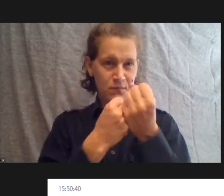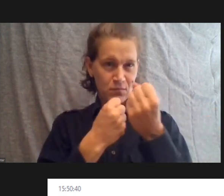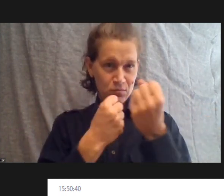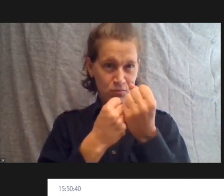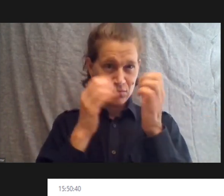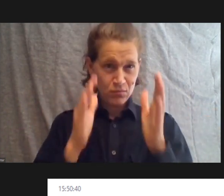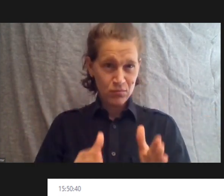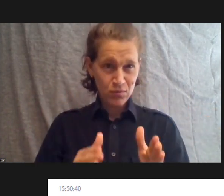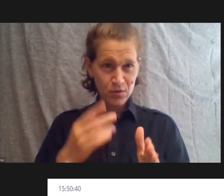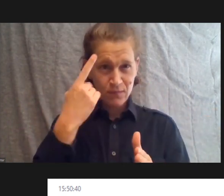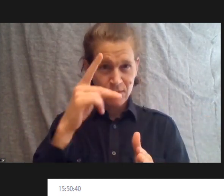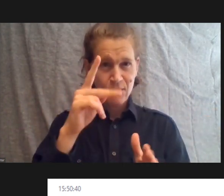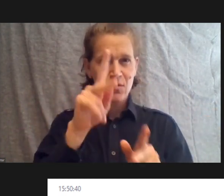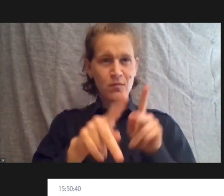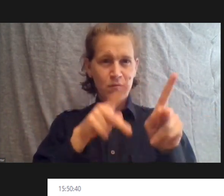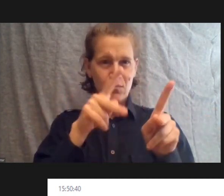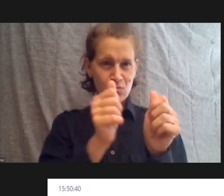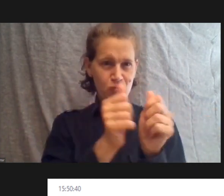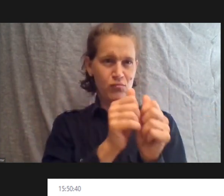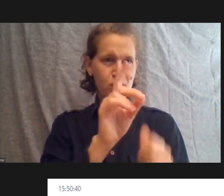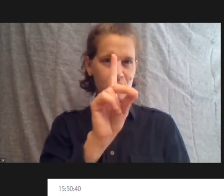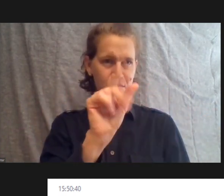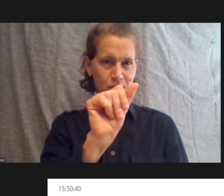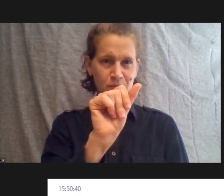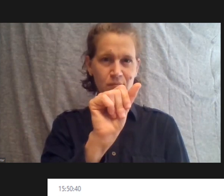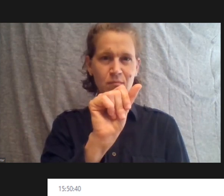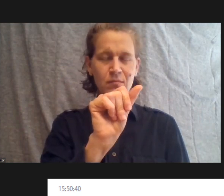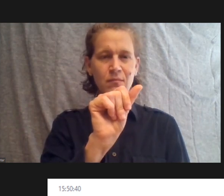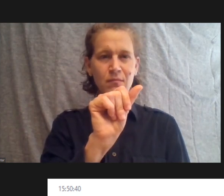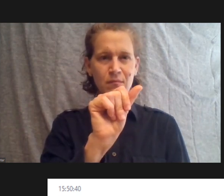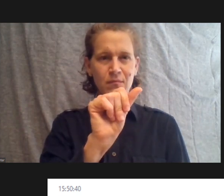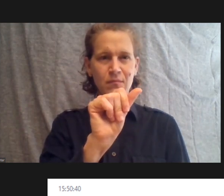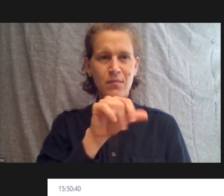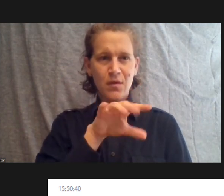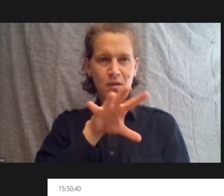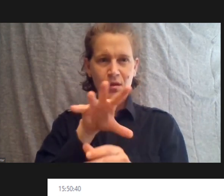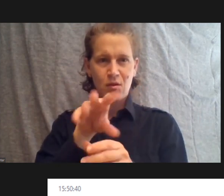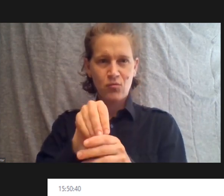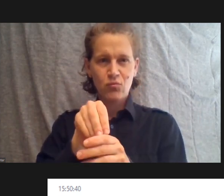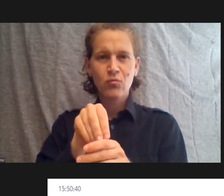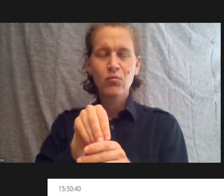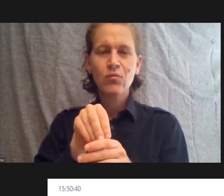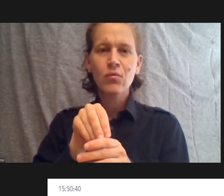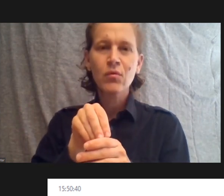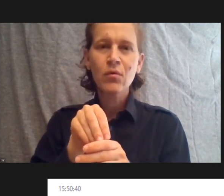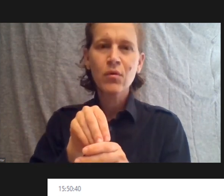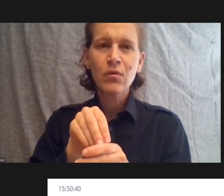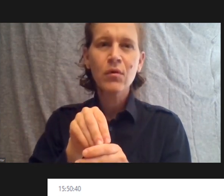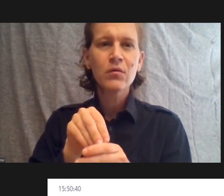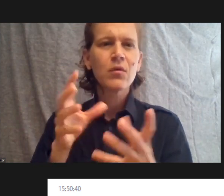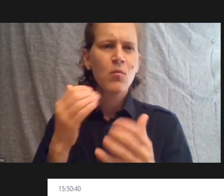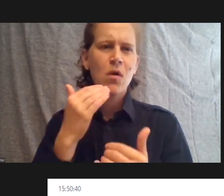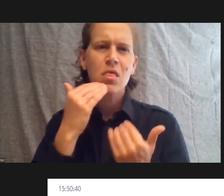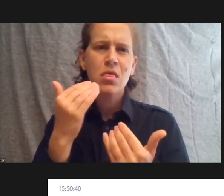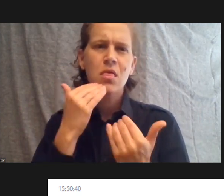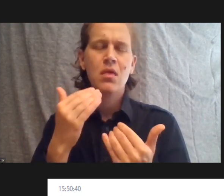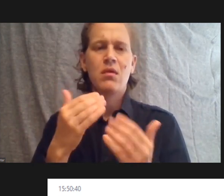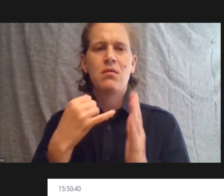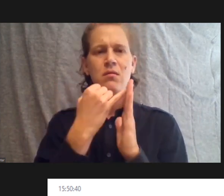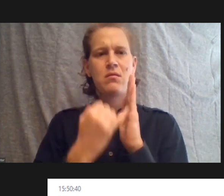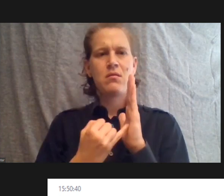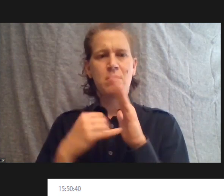for people with disabilities. And in closing, I want to thank the Arts Access